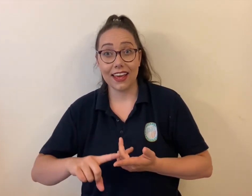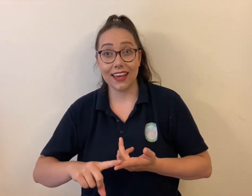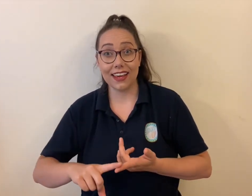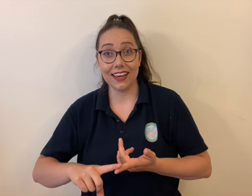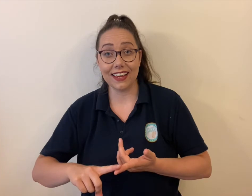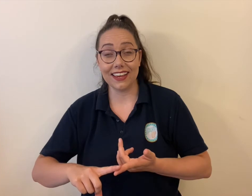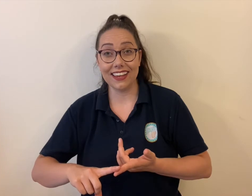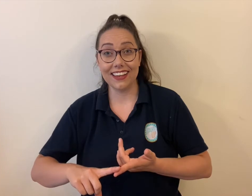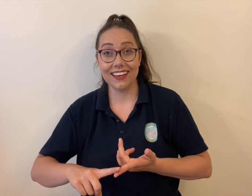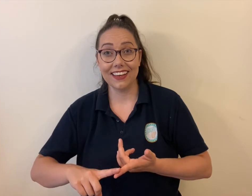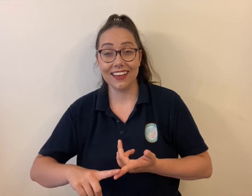E,